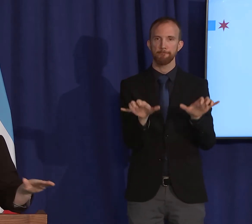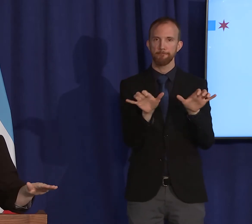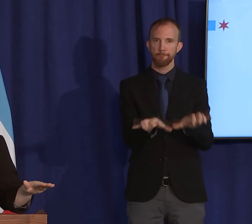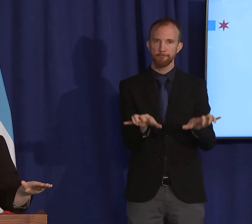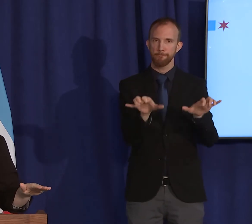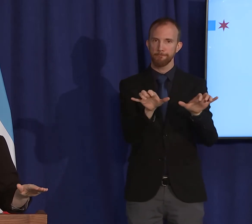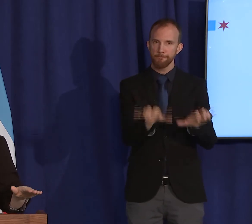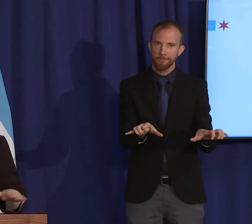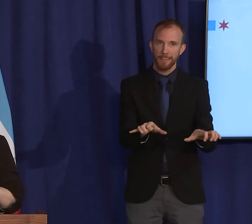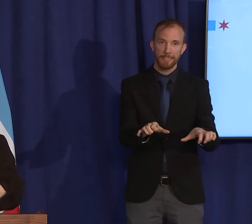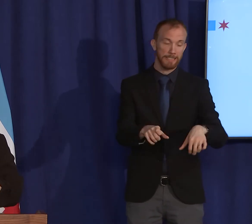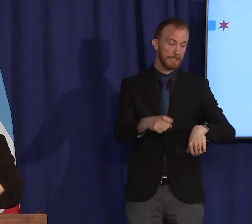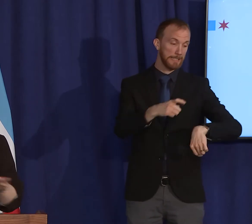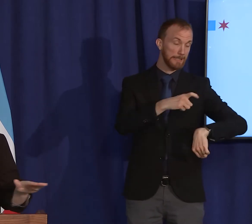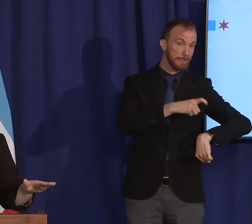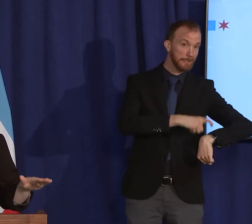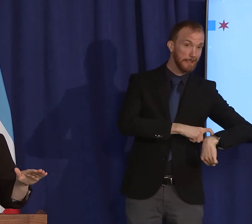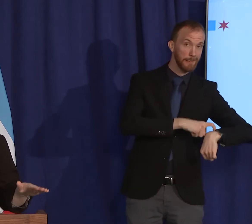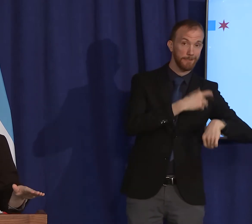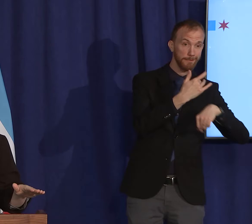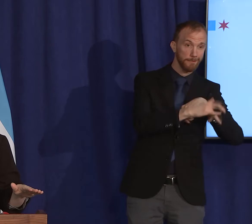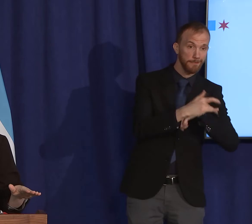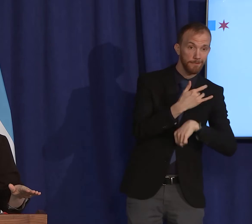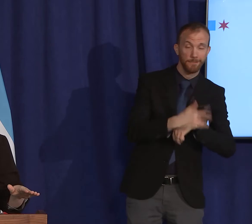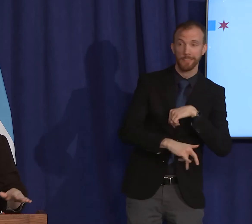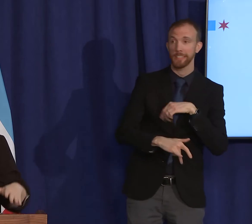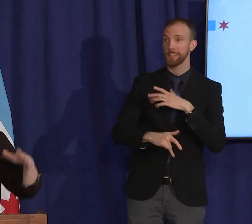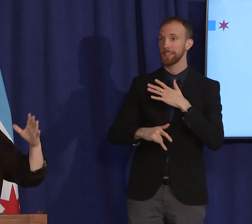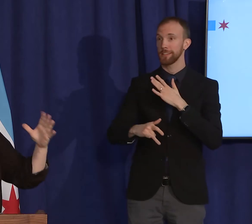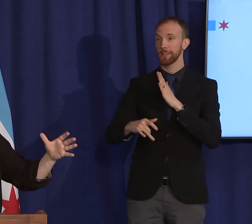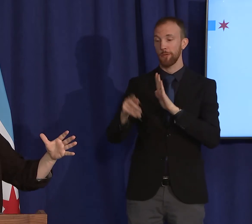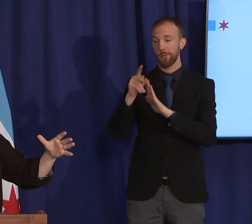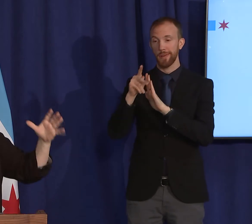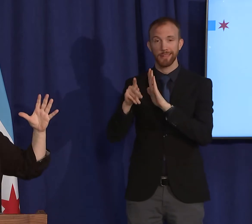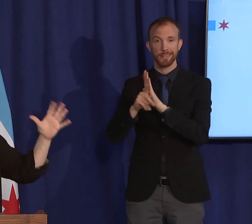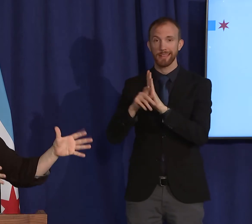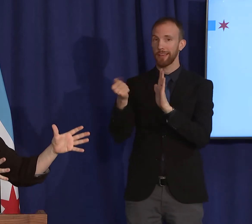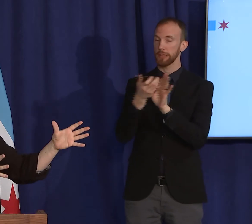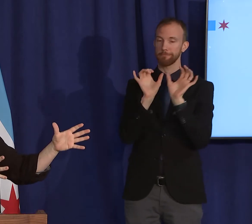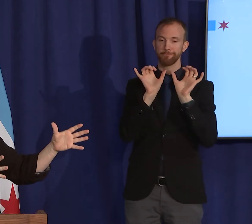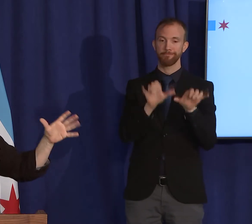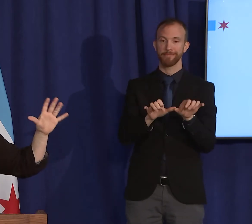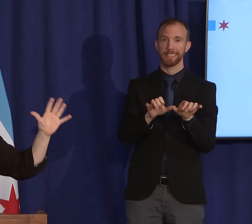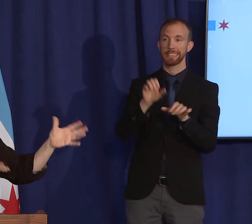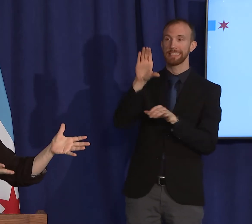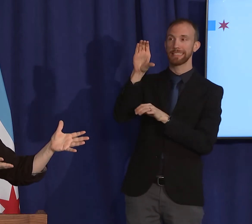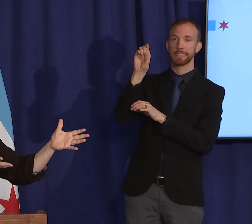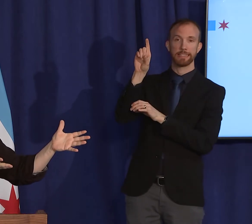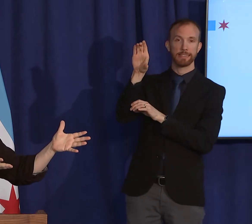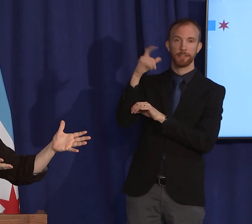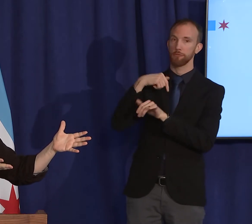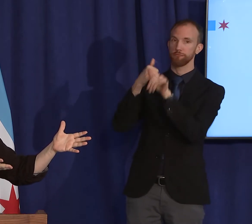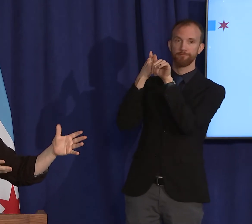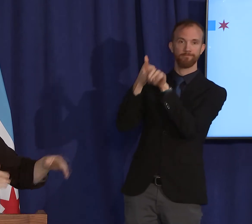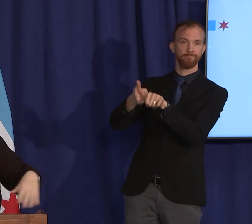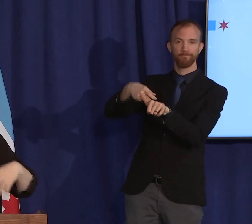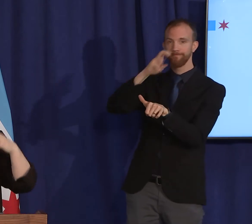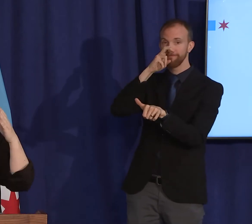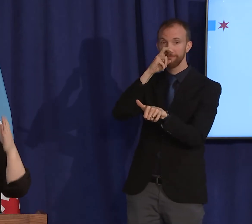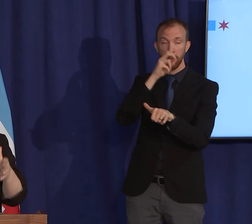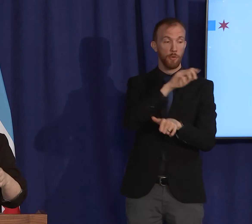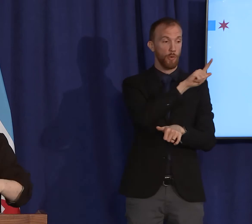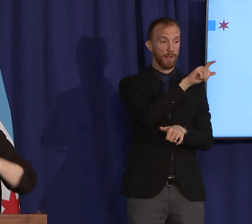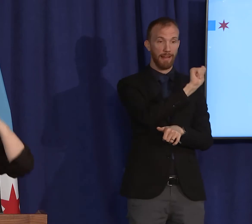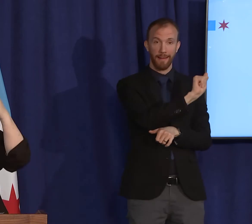eligibility or timelines. We are doing what the CDC recommends. 1A, healthcare workers and people who lived in congregate